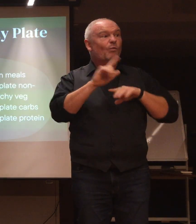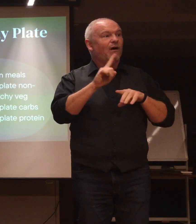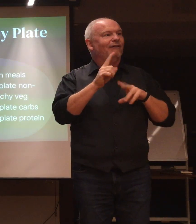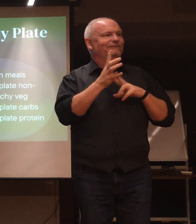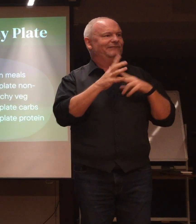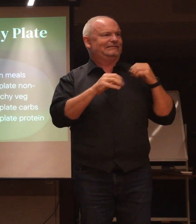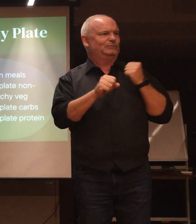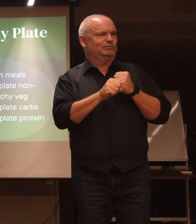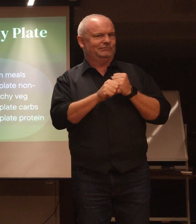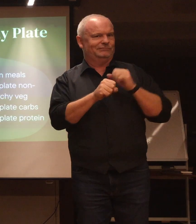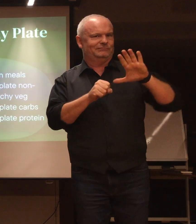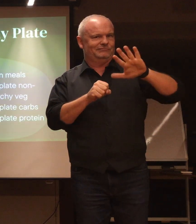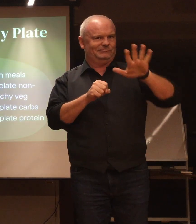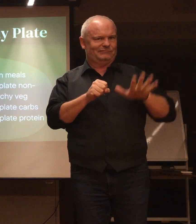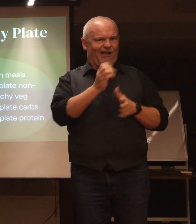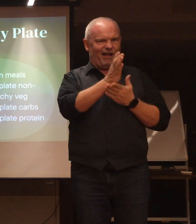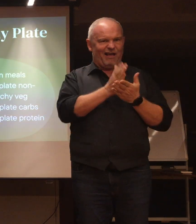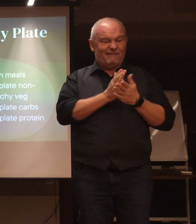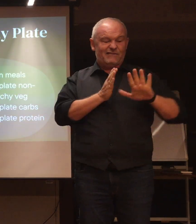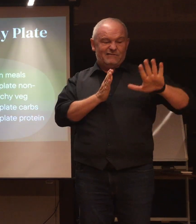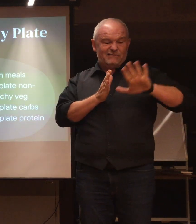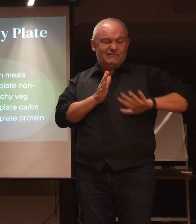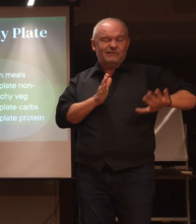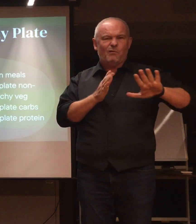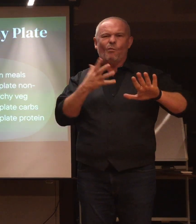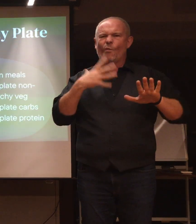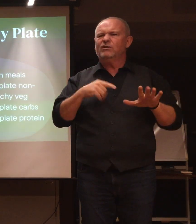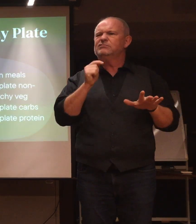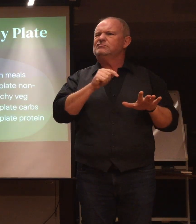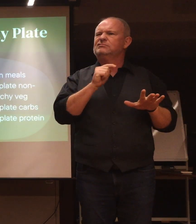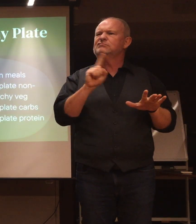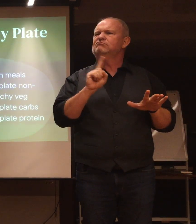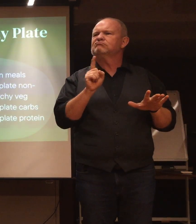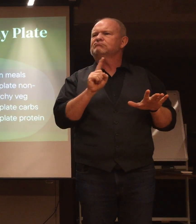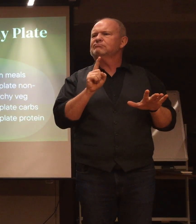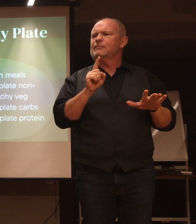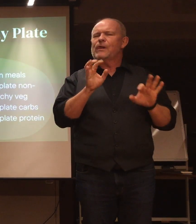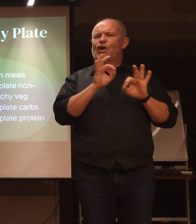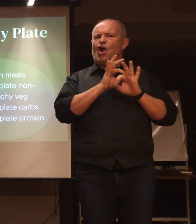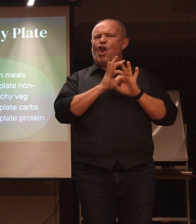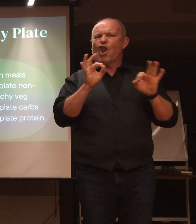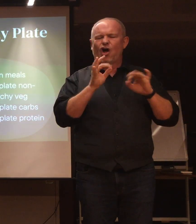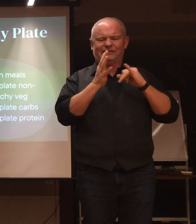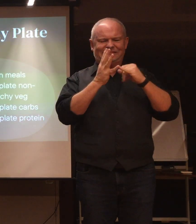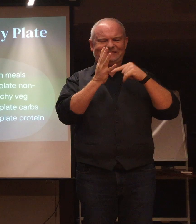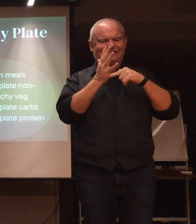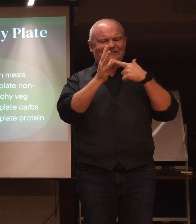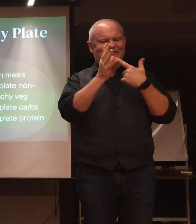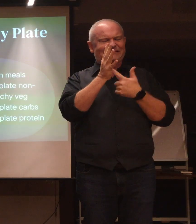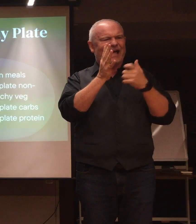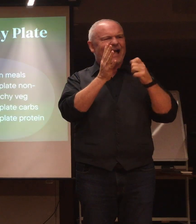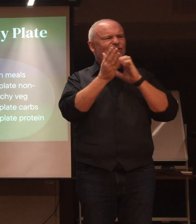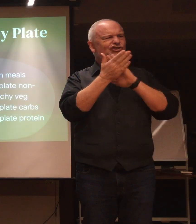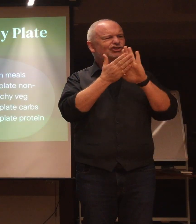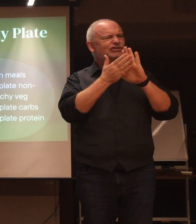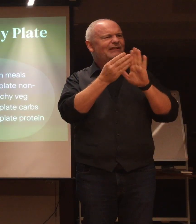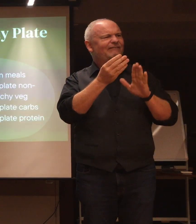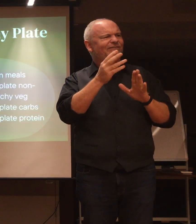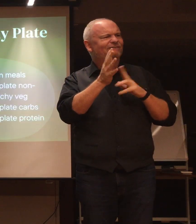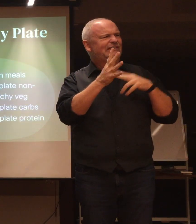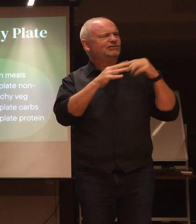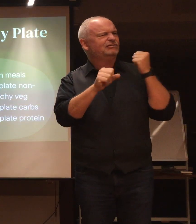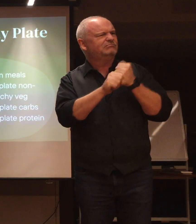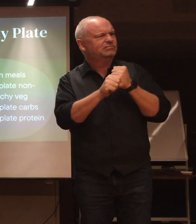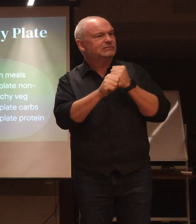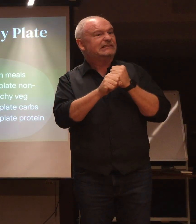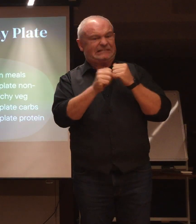vegetables. Now these vegetables, we want them to be non-starchy vegetables.